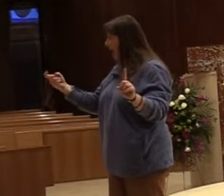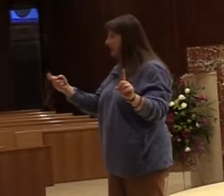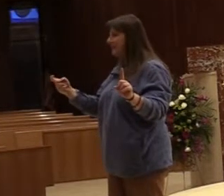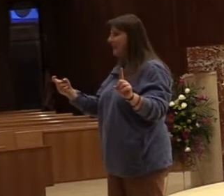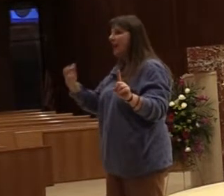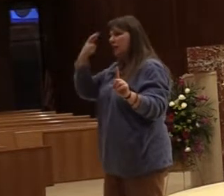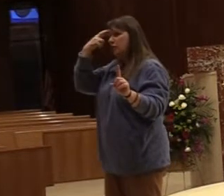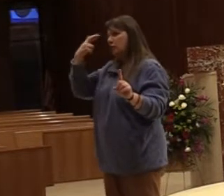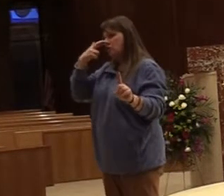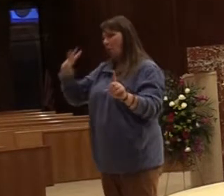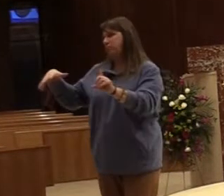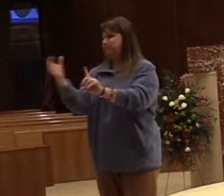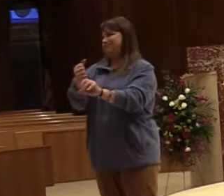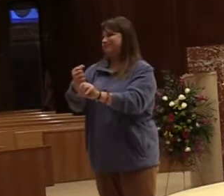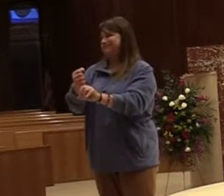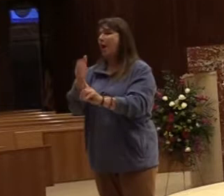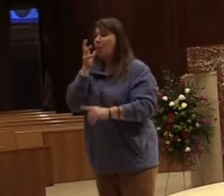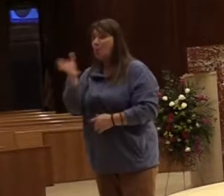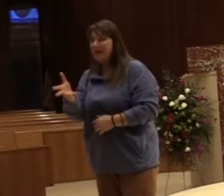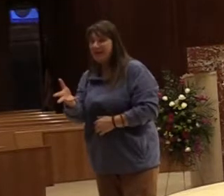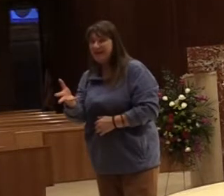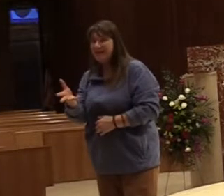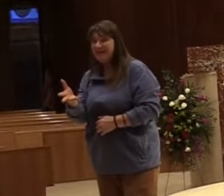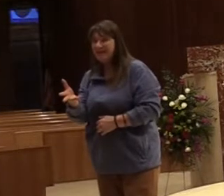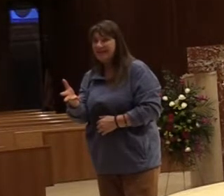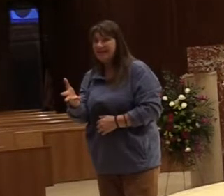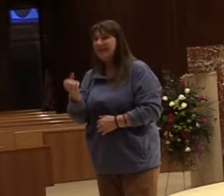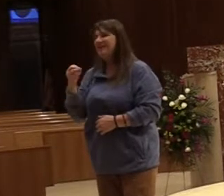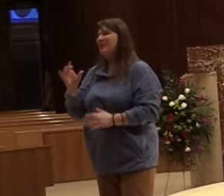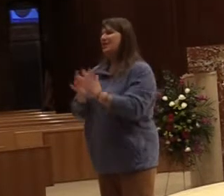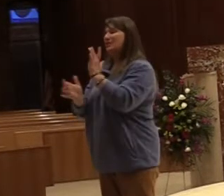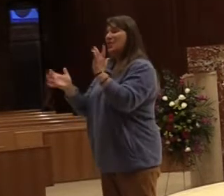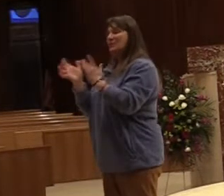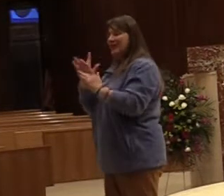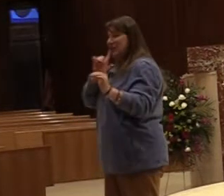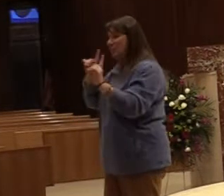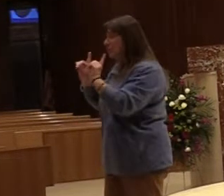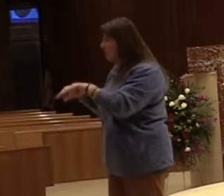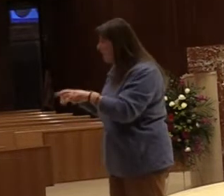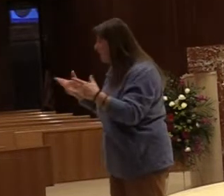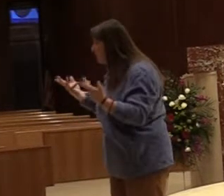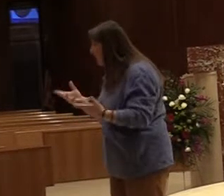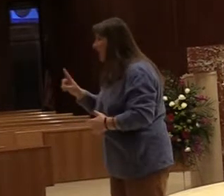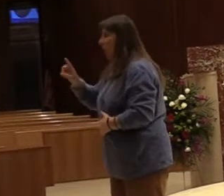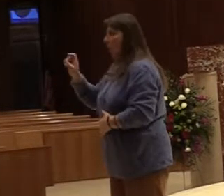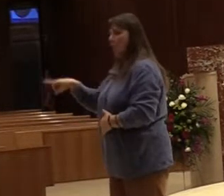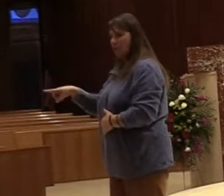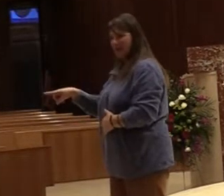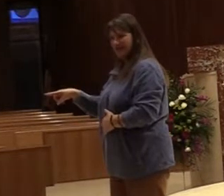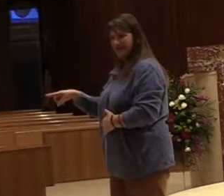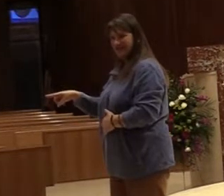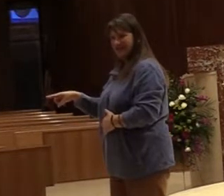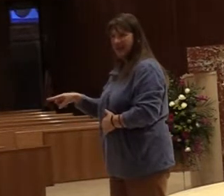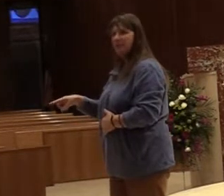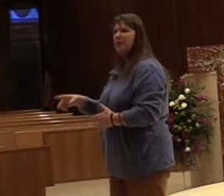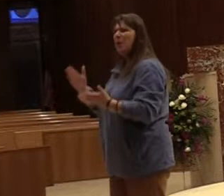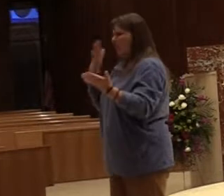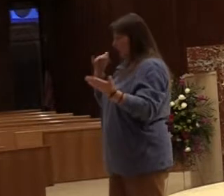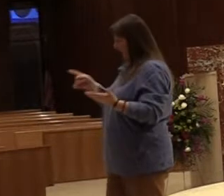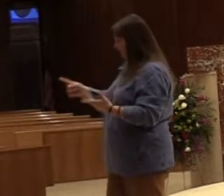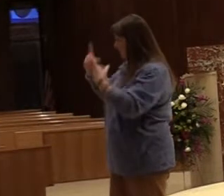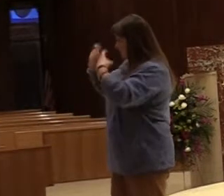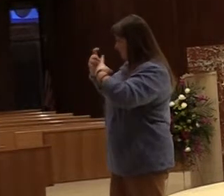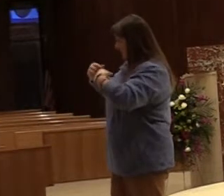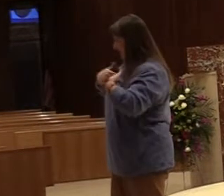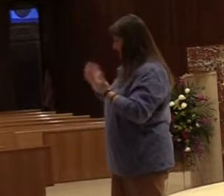Jesus responds to their questions by saying, why do you test me? Show me a coin whose image and inscription does it